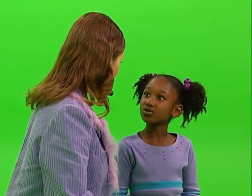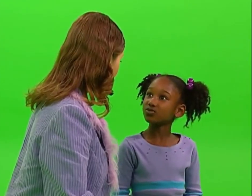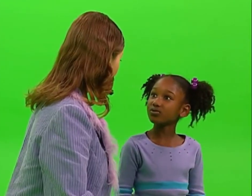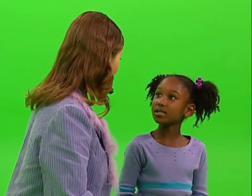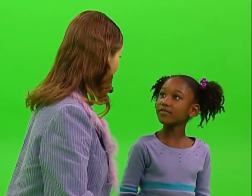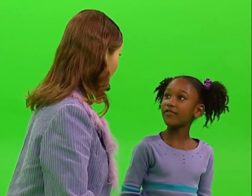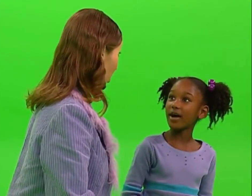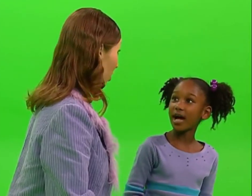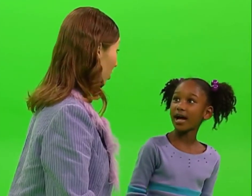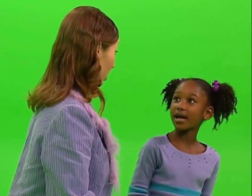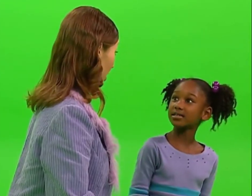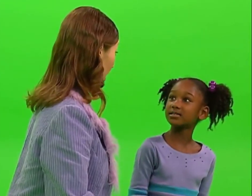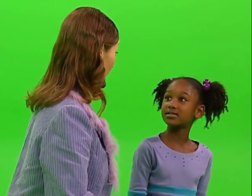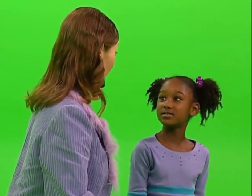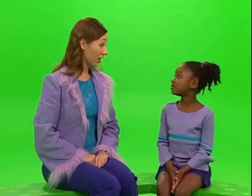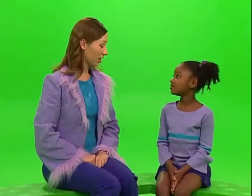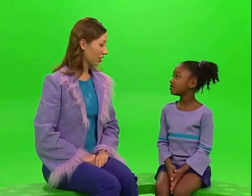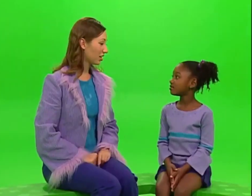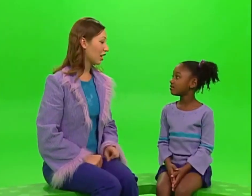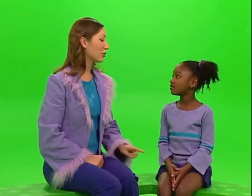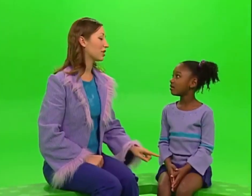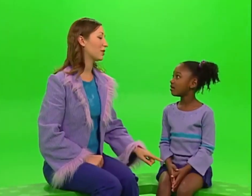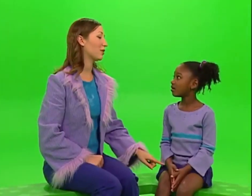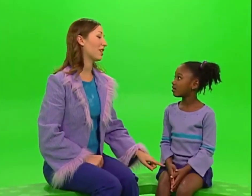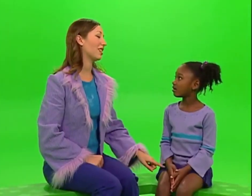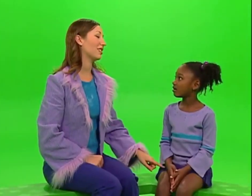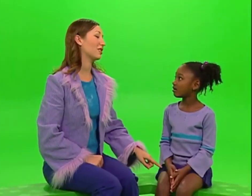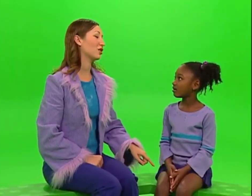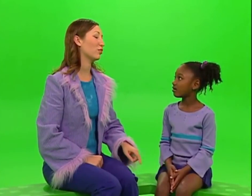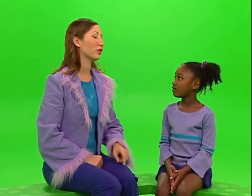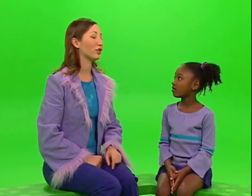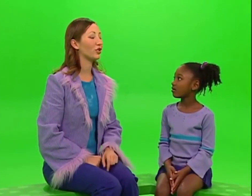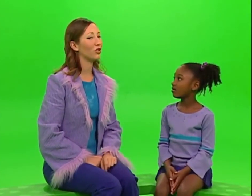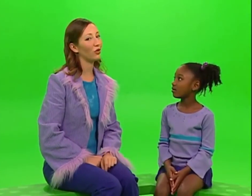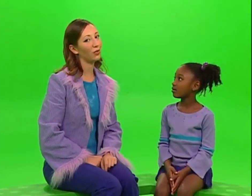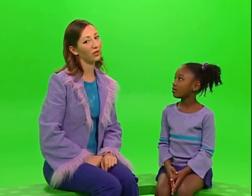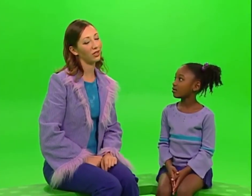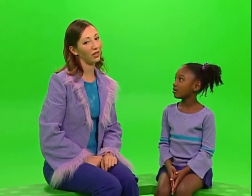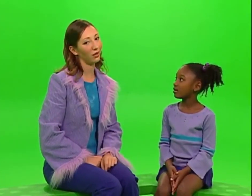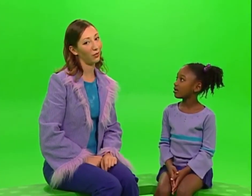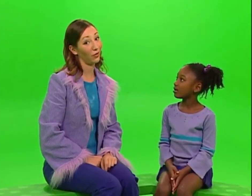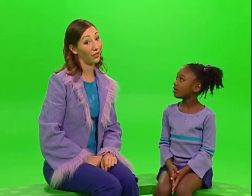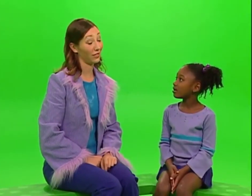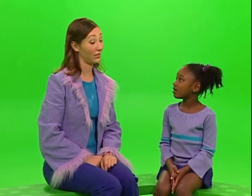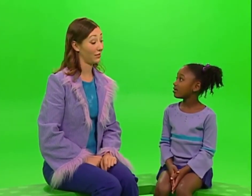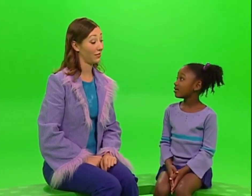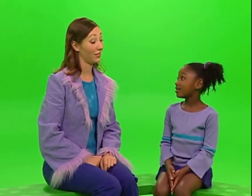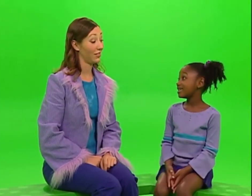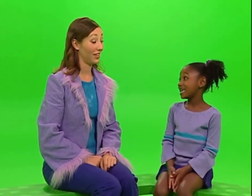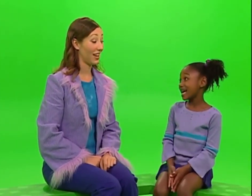goes really fast. Yeah, that must be why he's super duper dinklepuss.